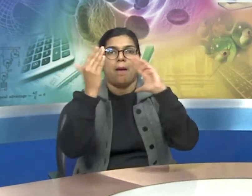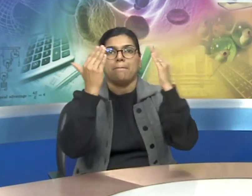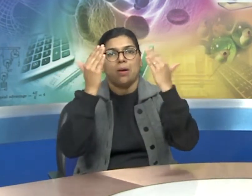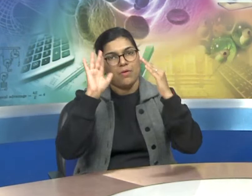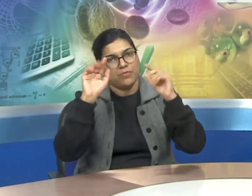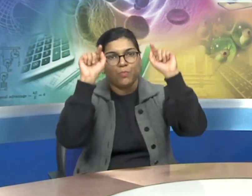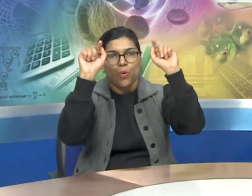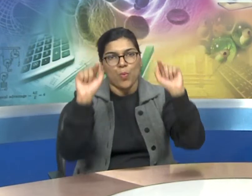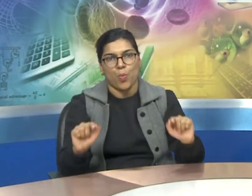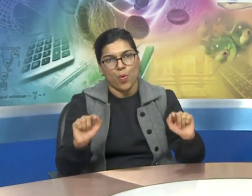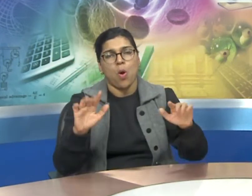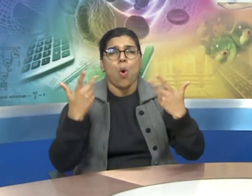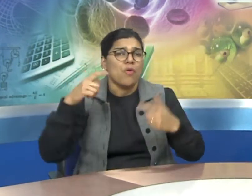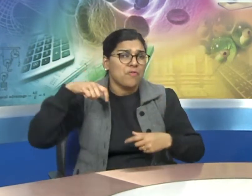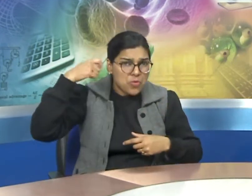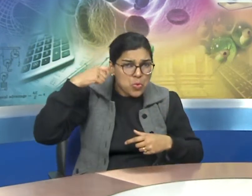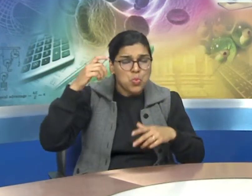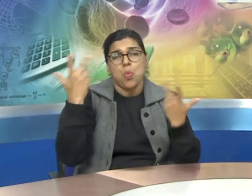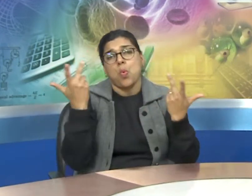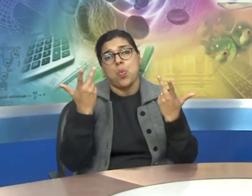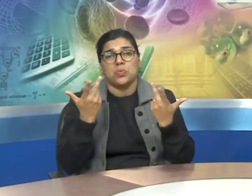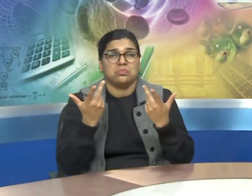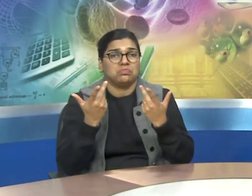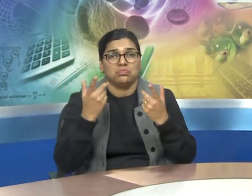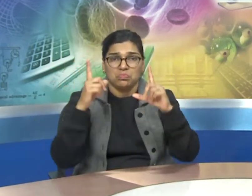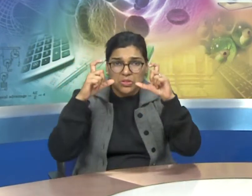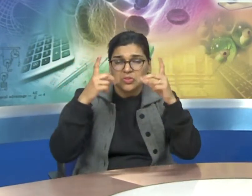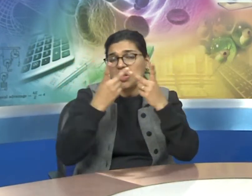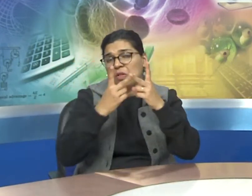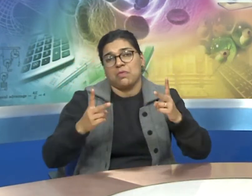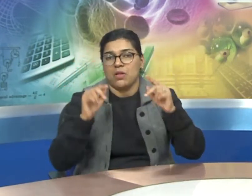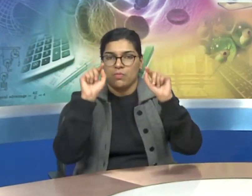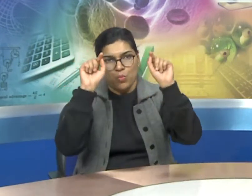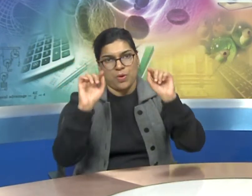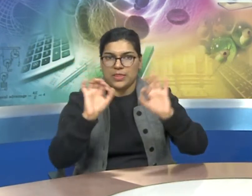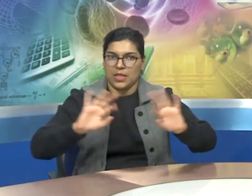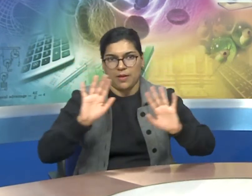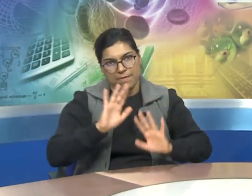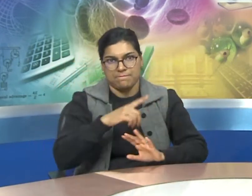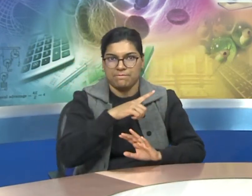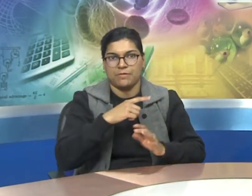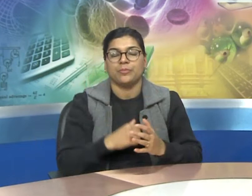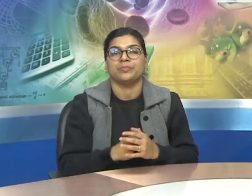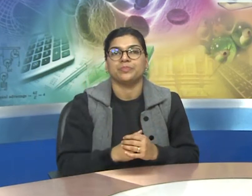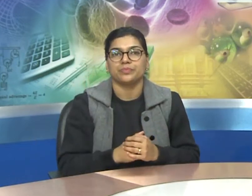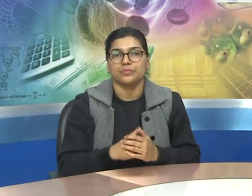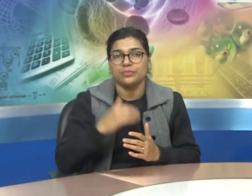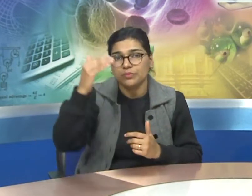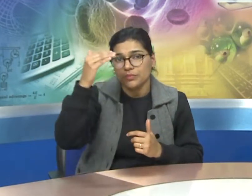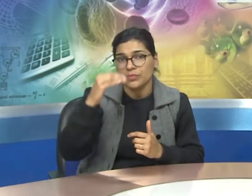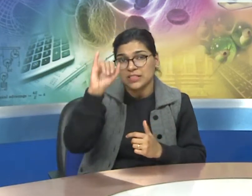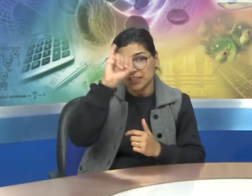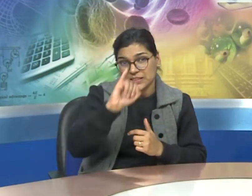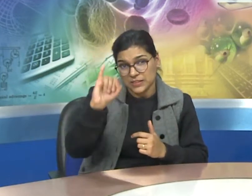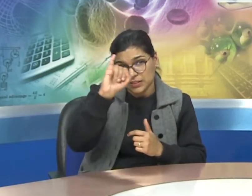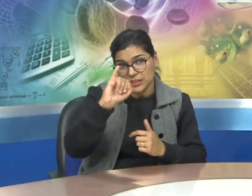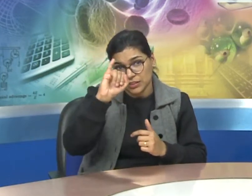boxes. In that you can put your points in which you are comparing things. So that can be of any comparison.